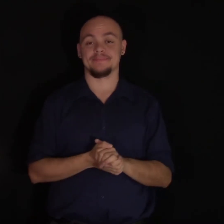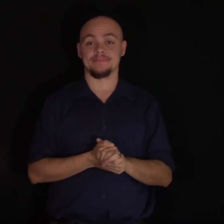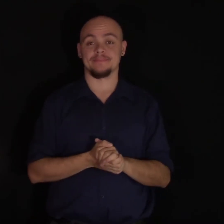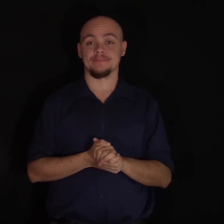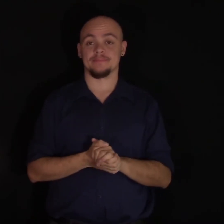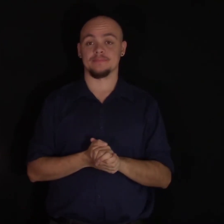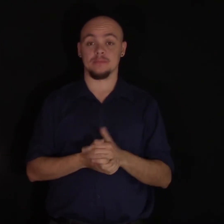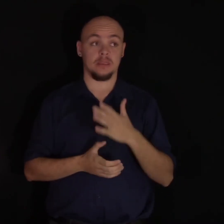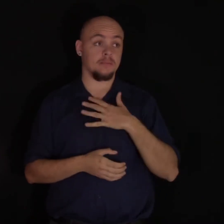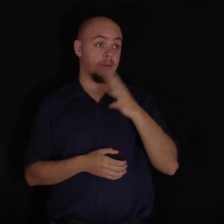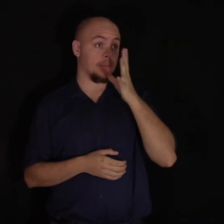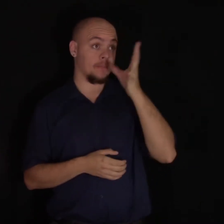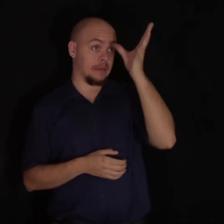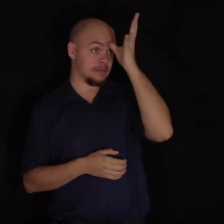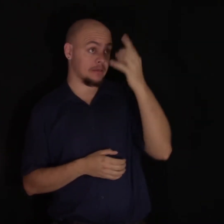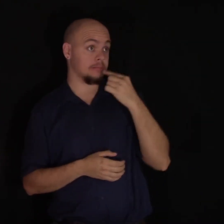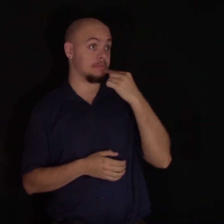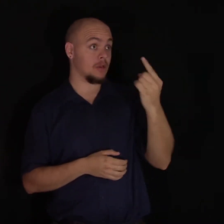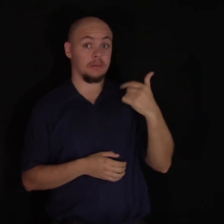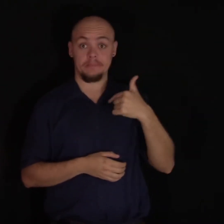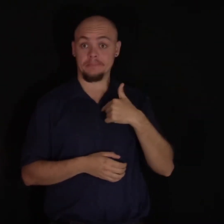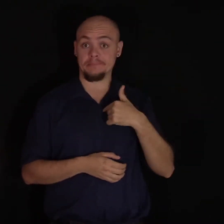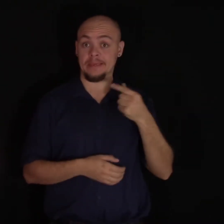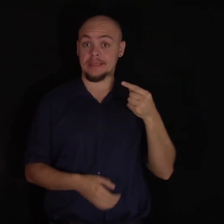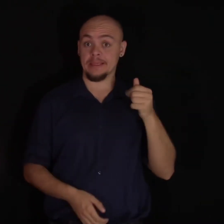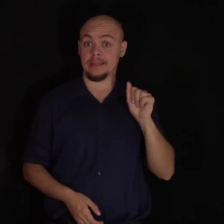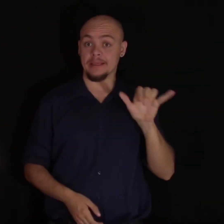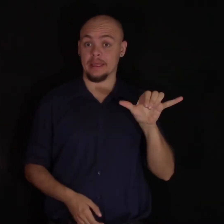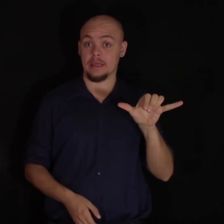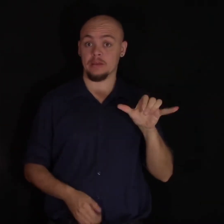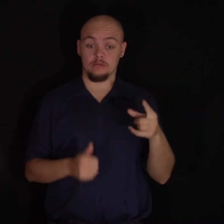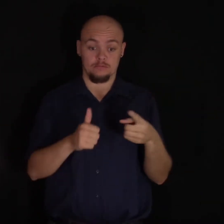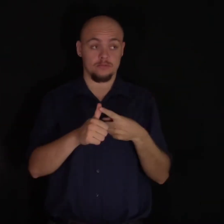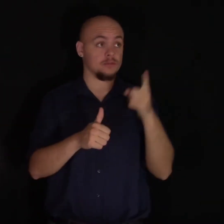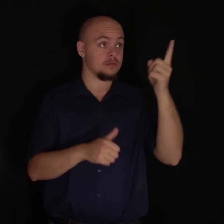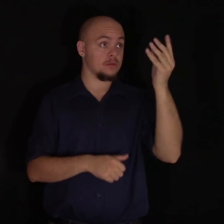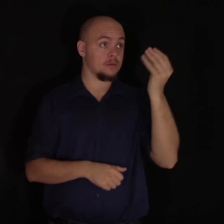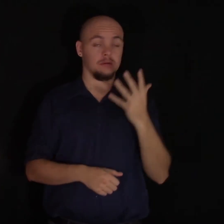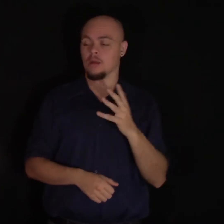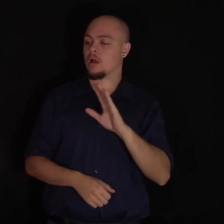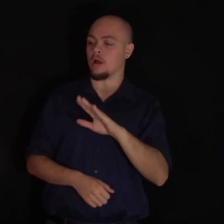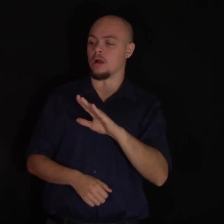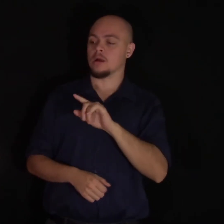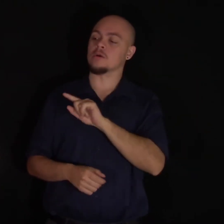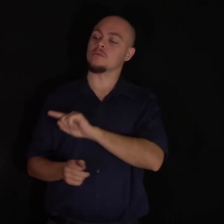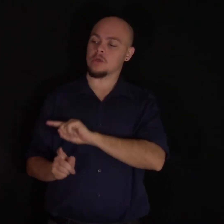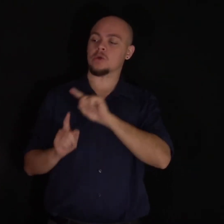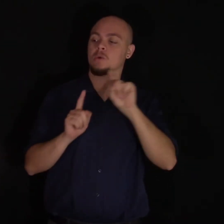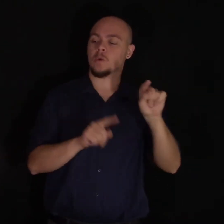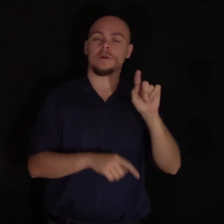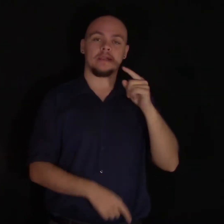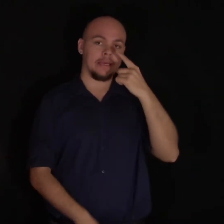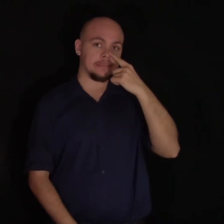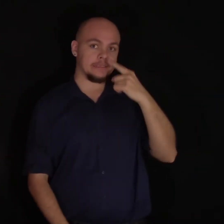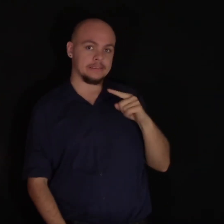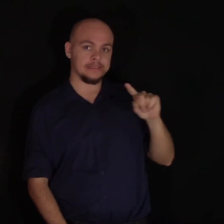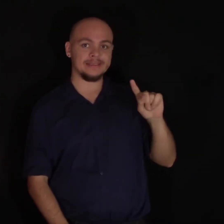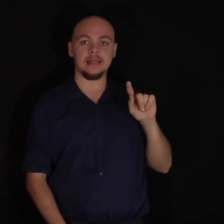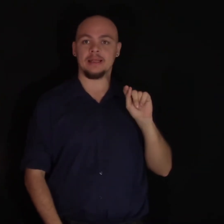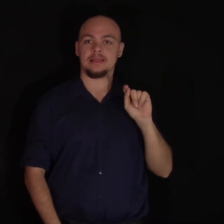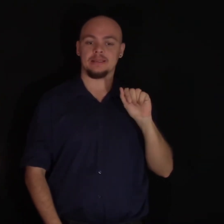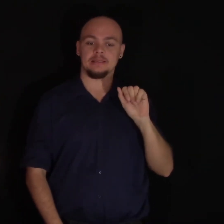When I told my parents I was gay, the first thing they said to me was, "We're bringing you back to Taiwan."